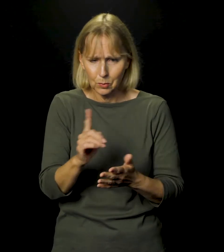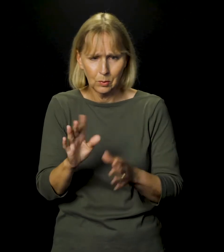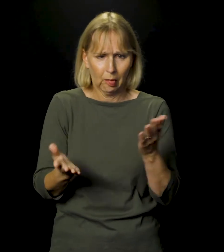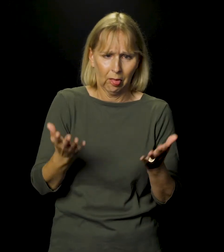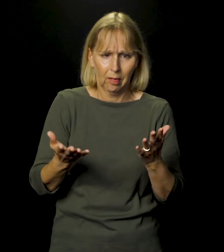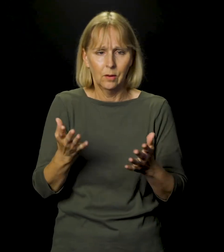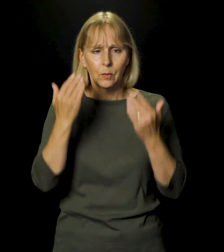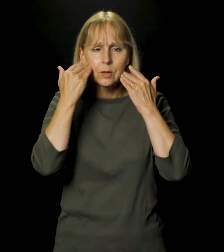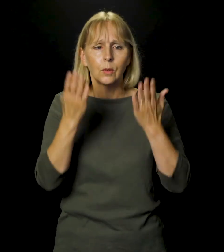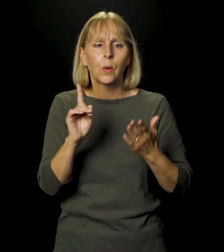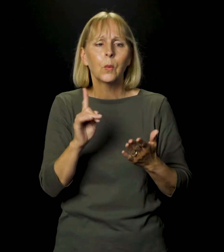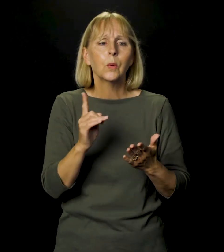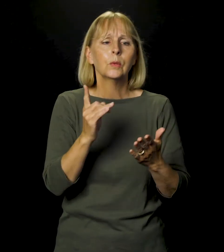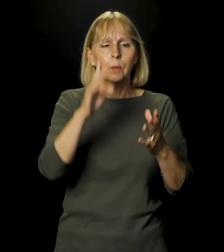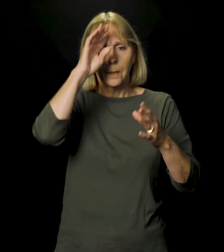true for you at all?